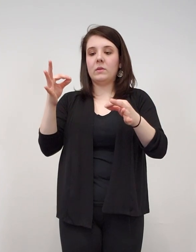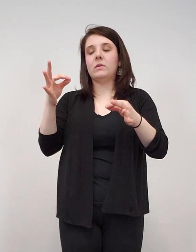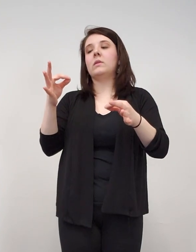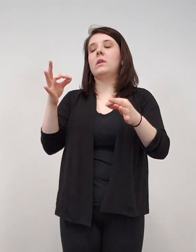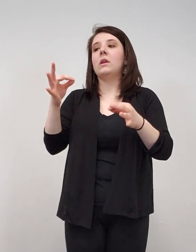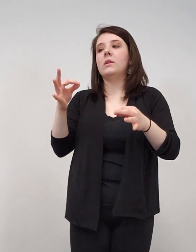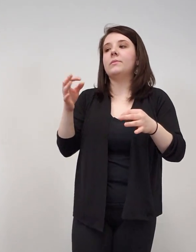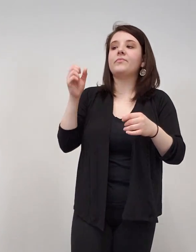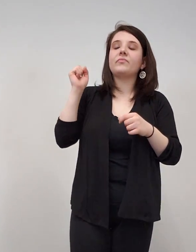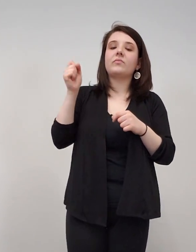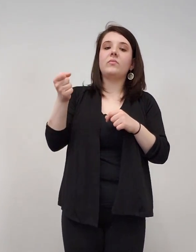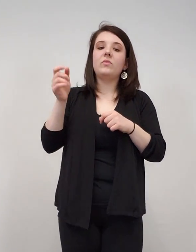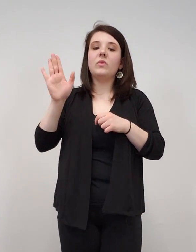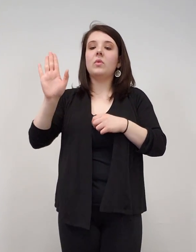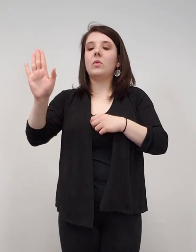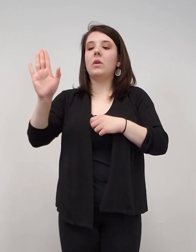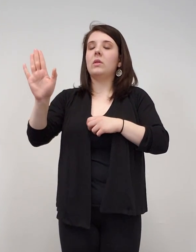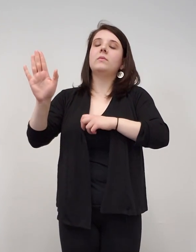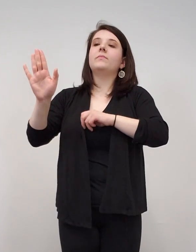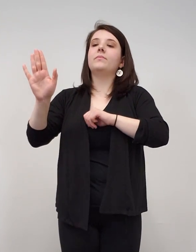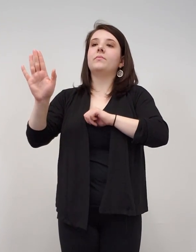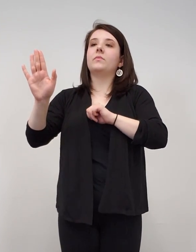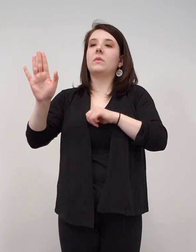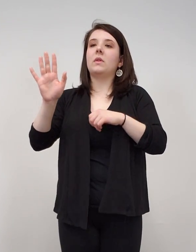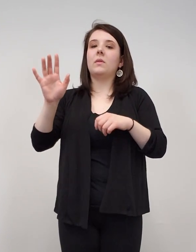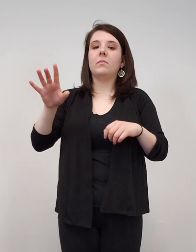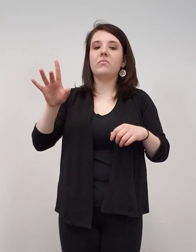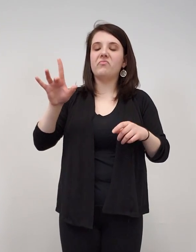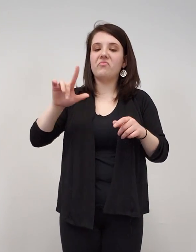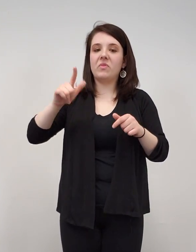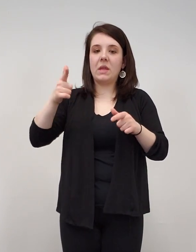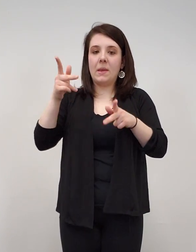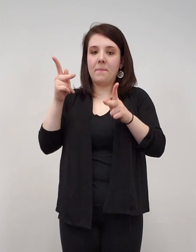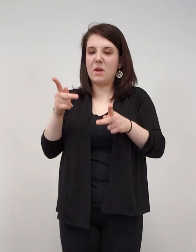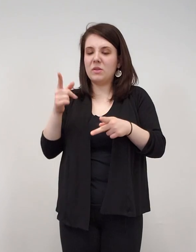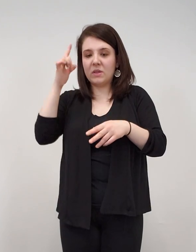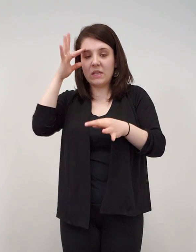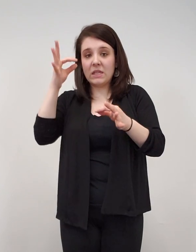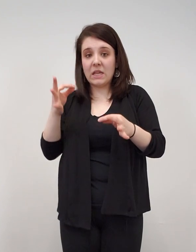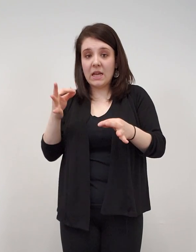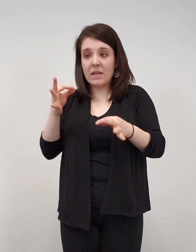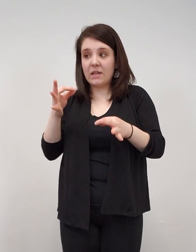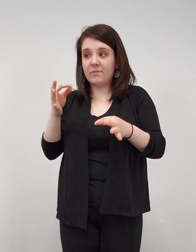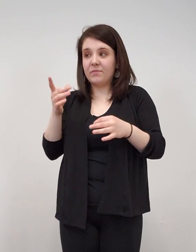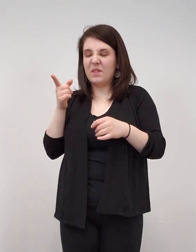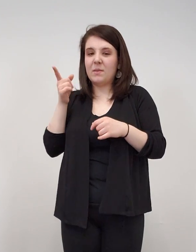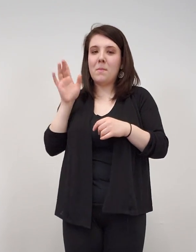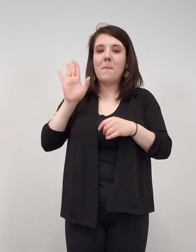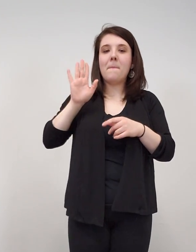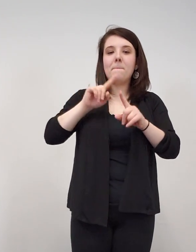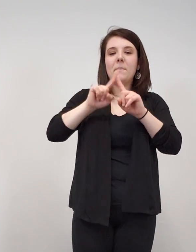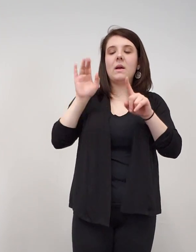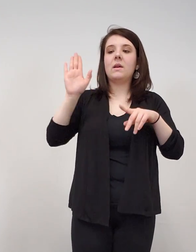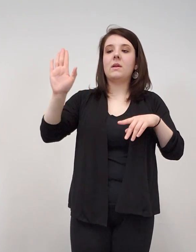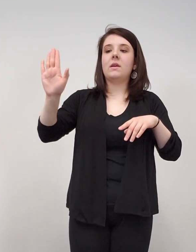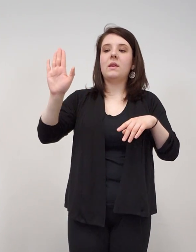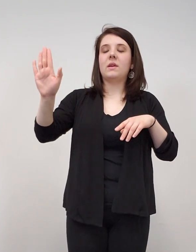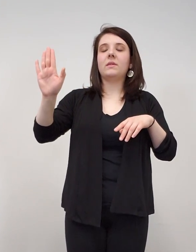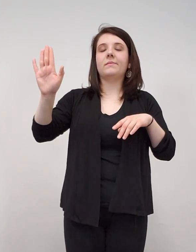very negatively affected because he allowed some of his friends to abuse their power while he was